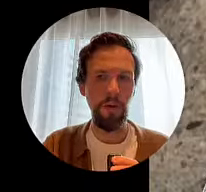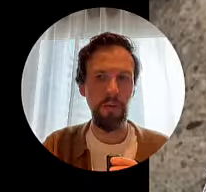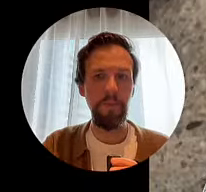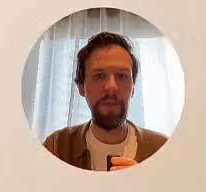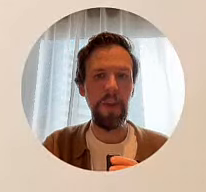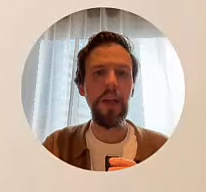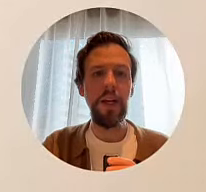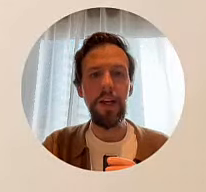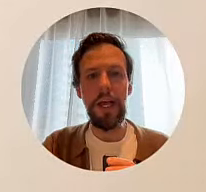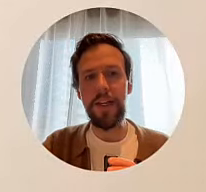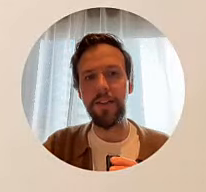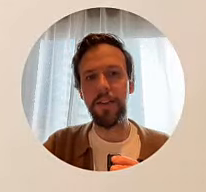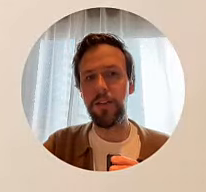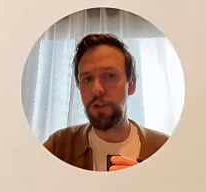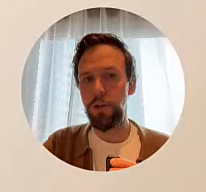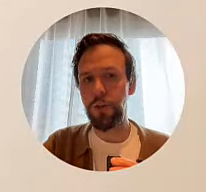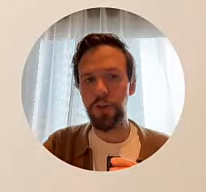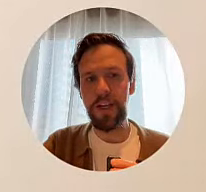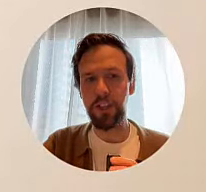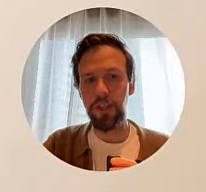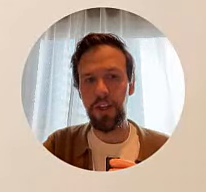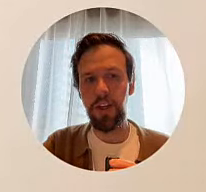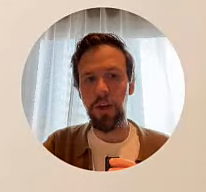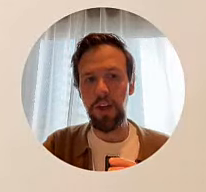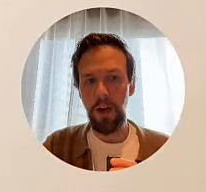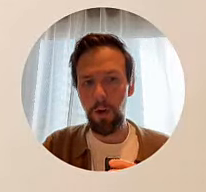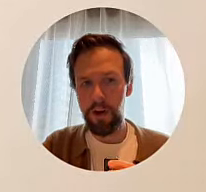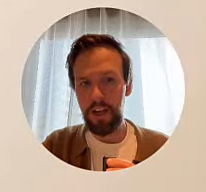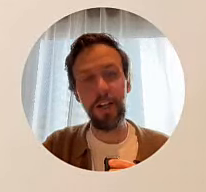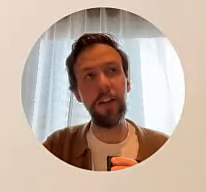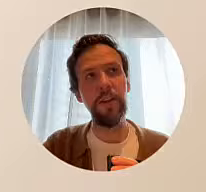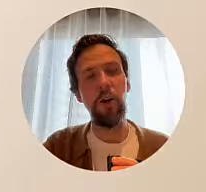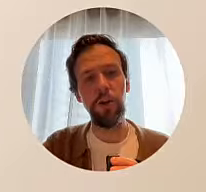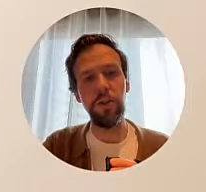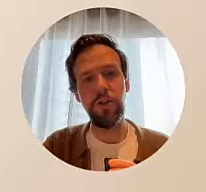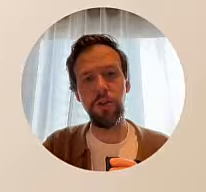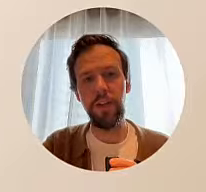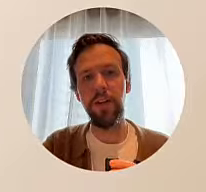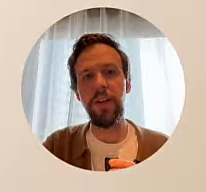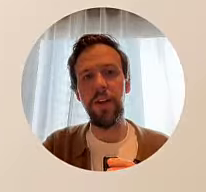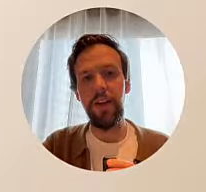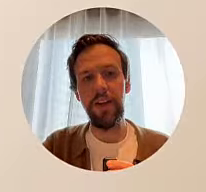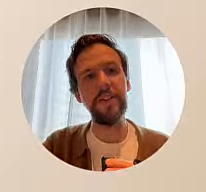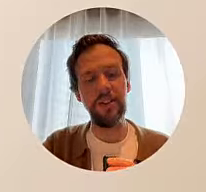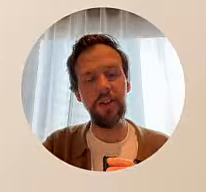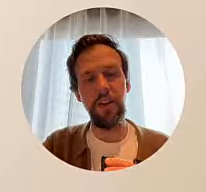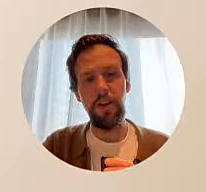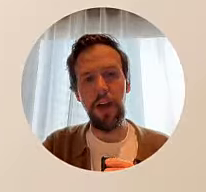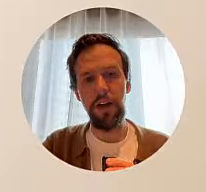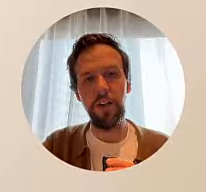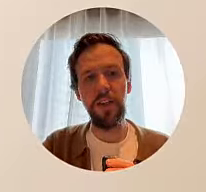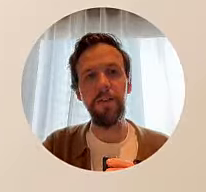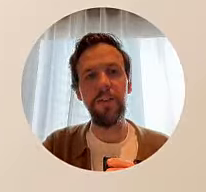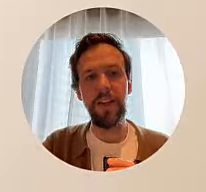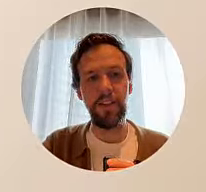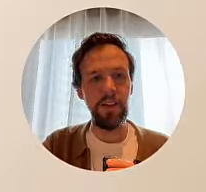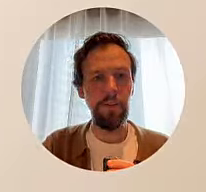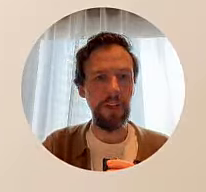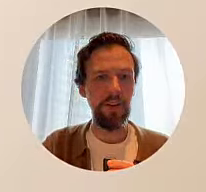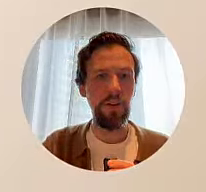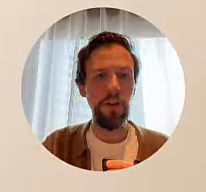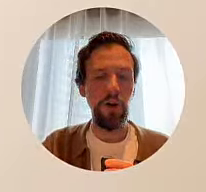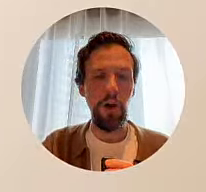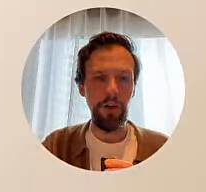accessibility problem. And the solution was actually already hidden on this screen. It's underneath that